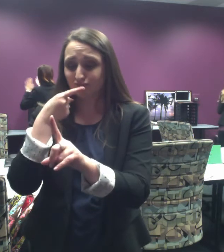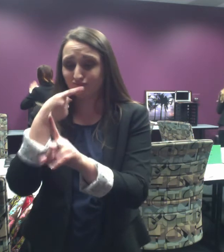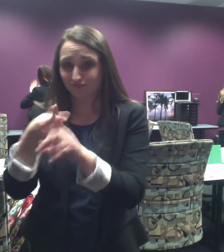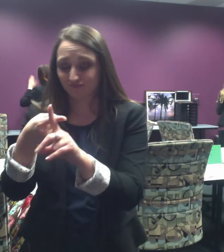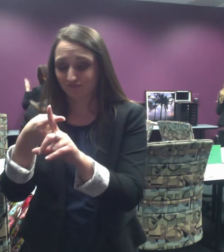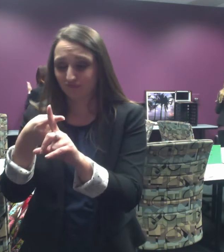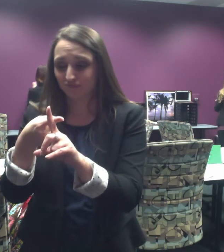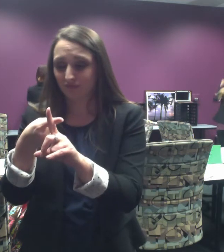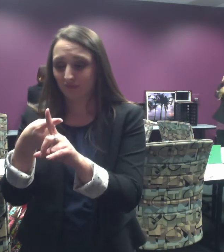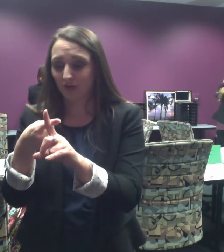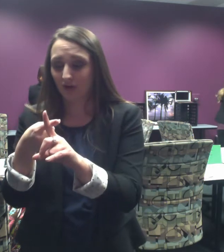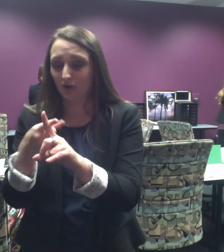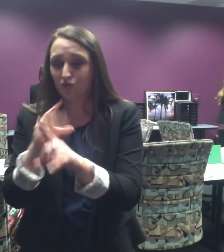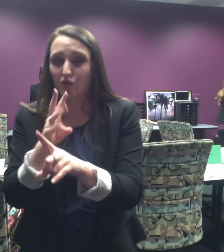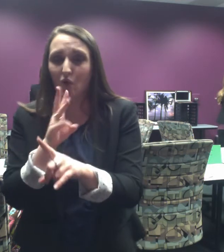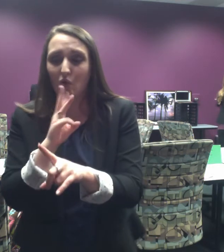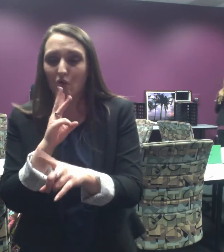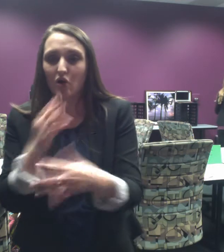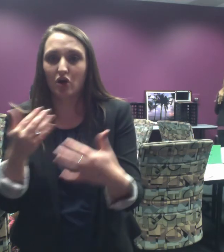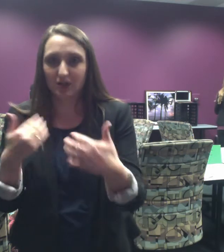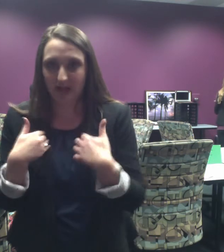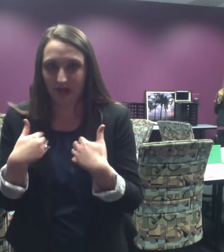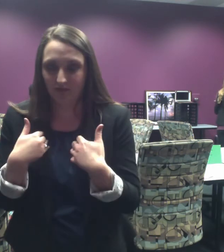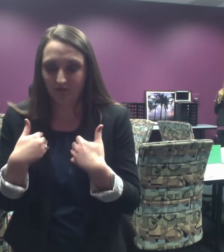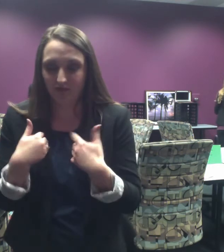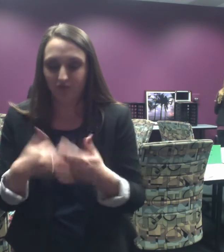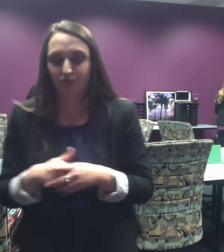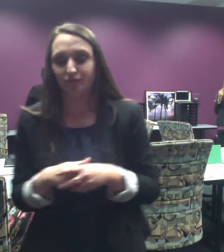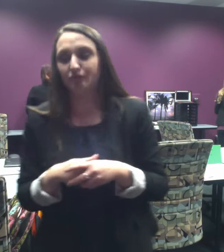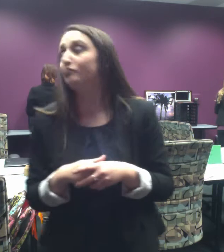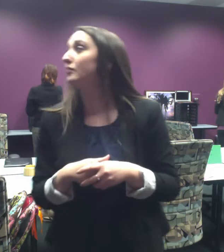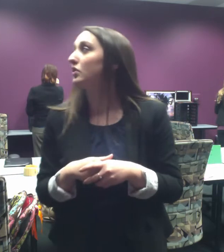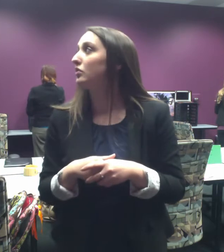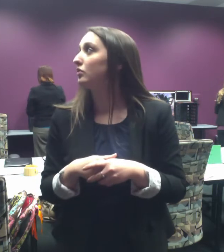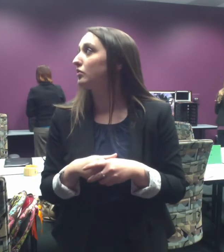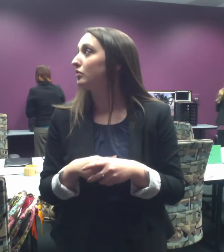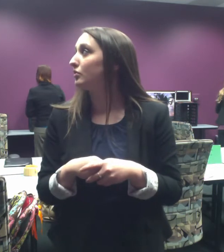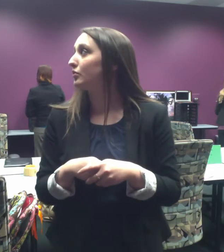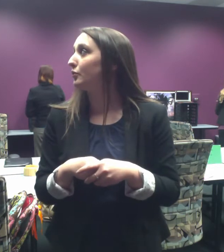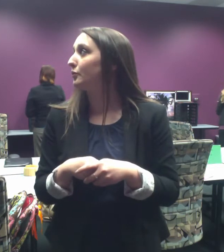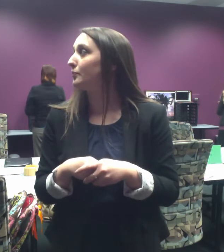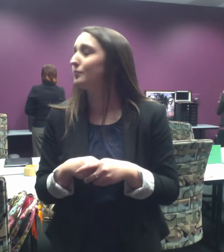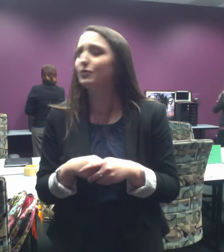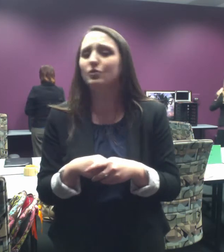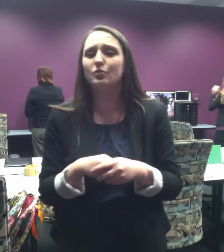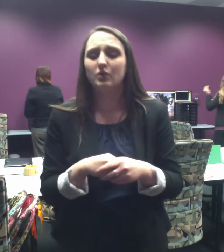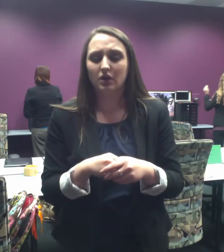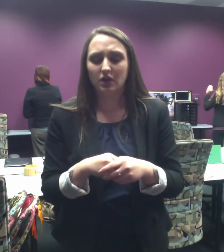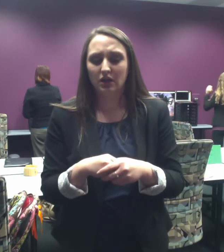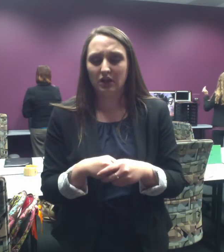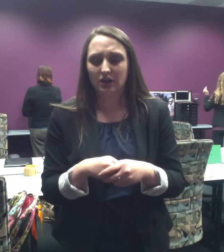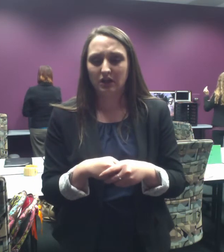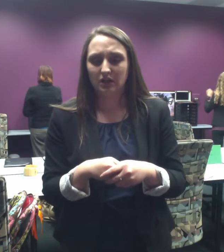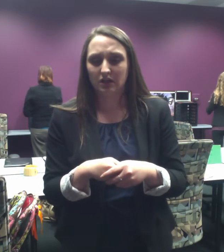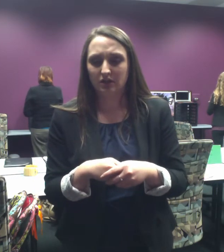Air is made of gas molecules, whether that's oxygen or carbon dioxide or nitrogen.